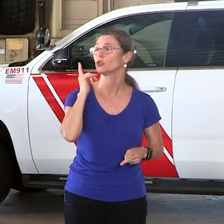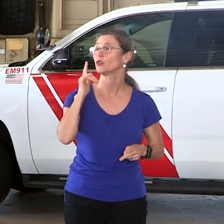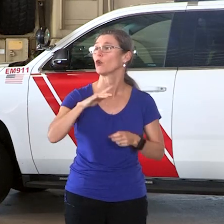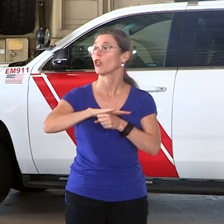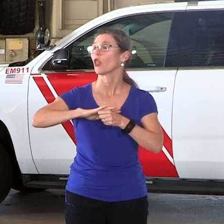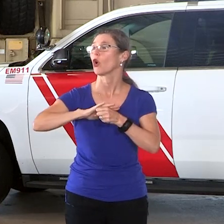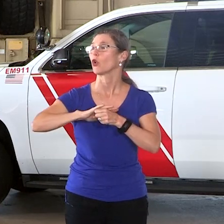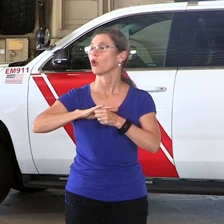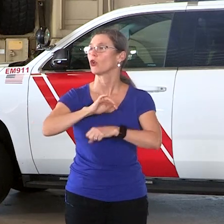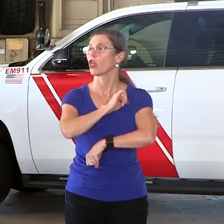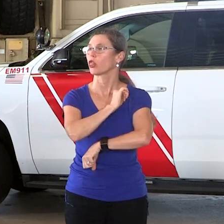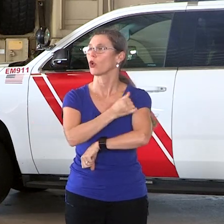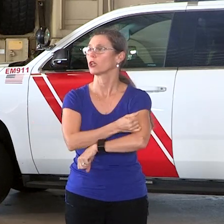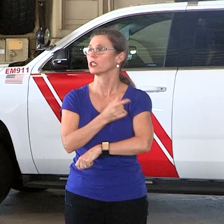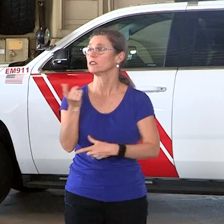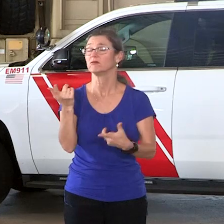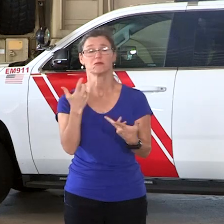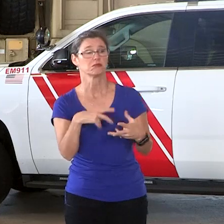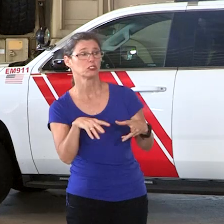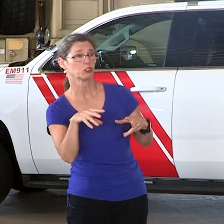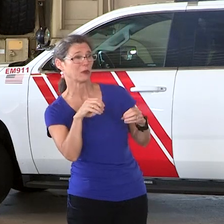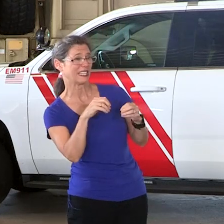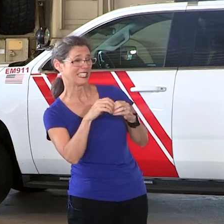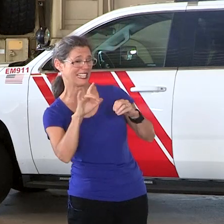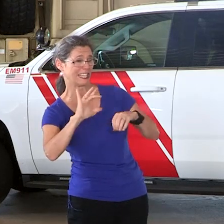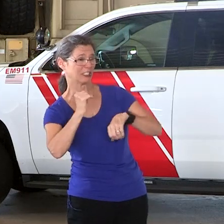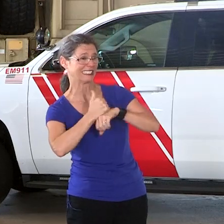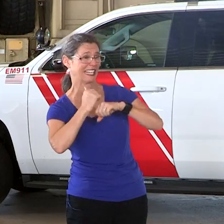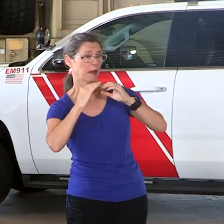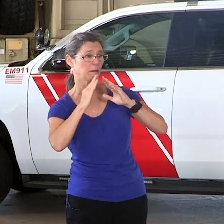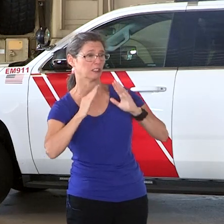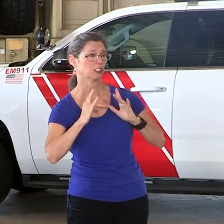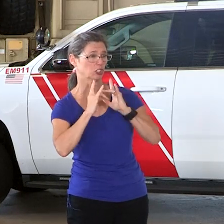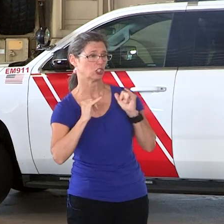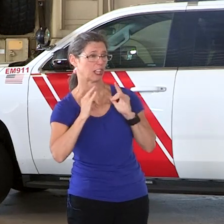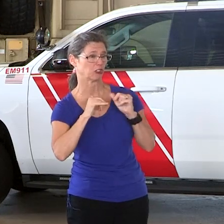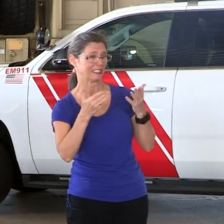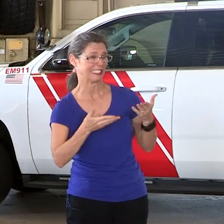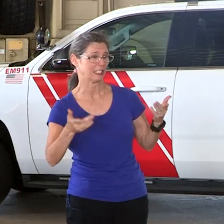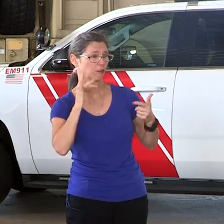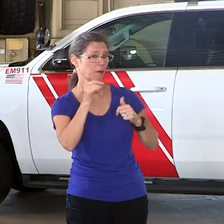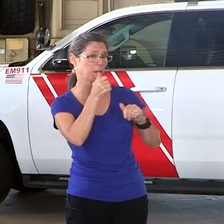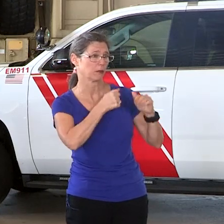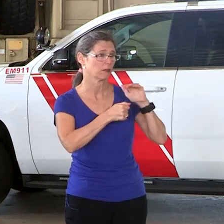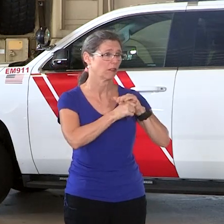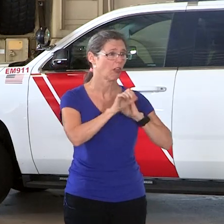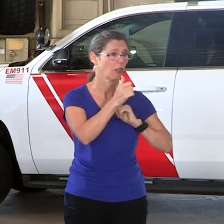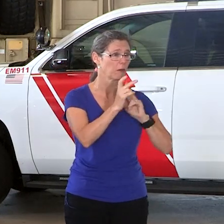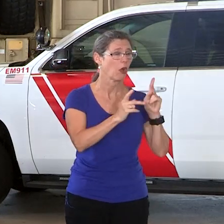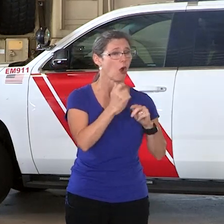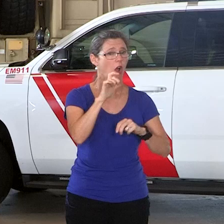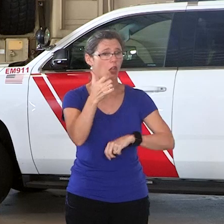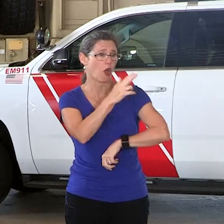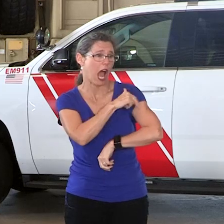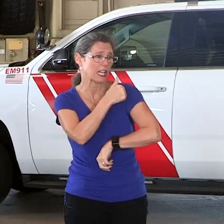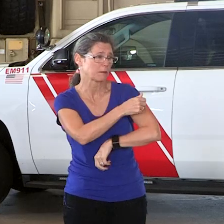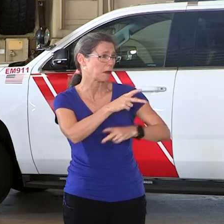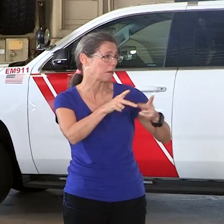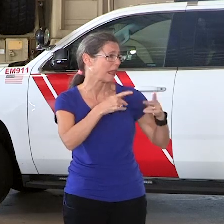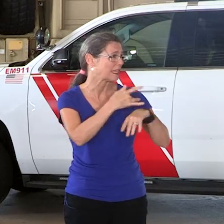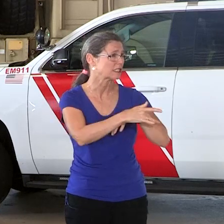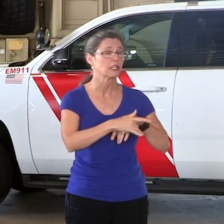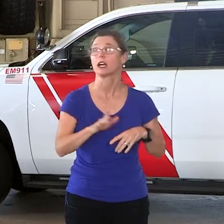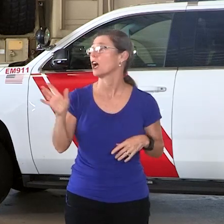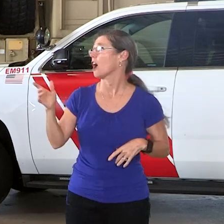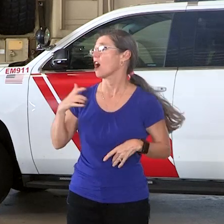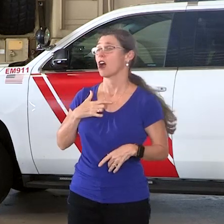as well. Is there any need for any shelters here at this point or extra hospital space? Ma'am, I'll